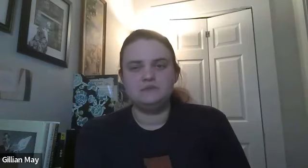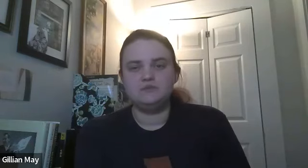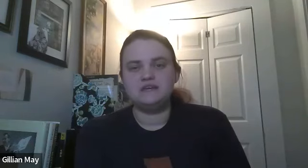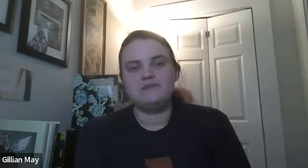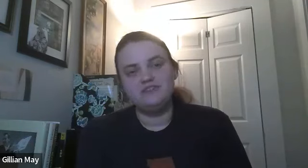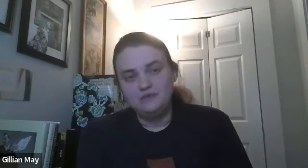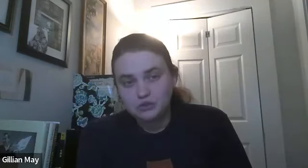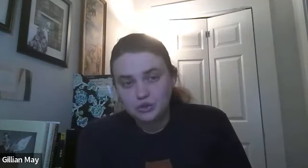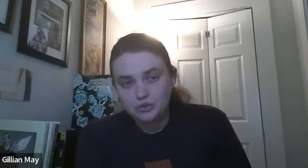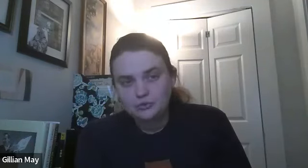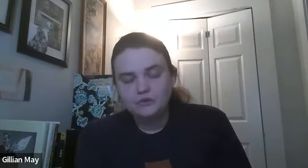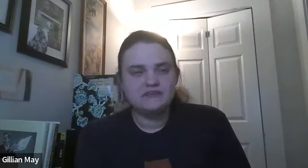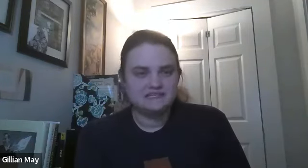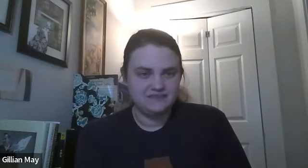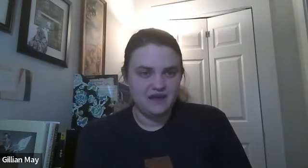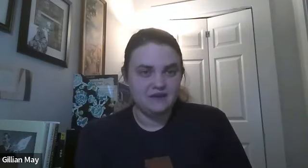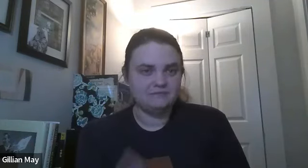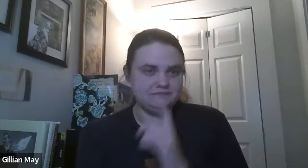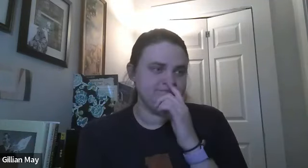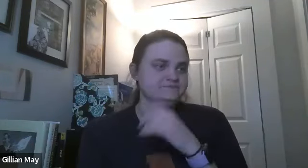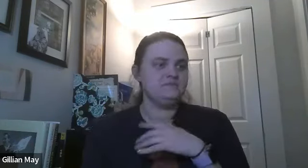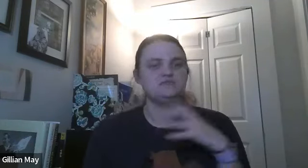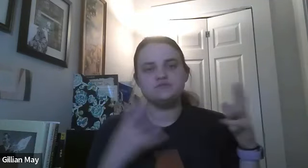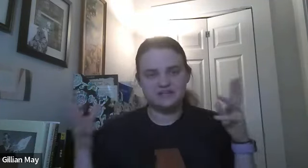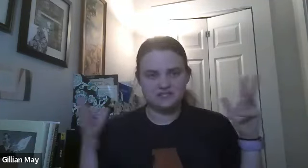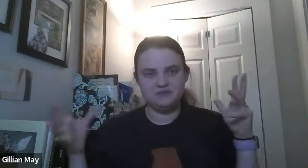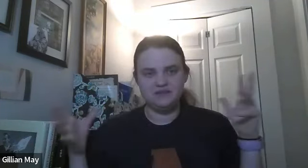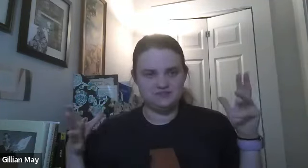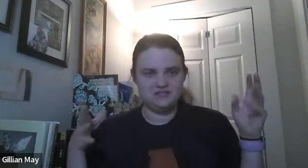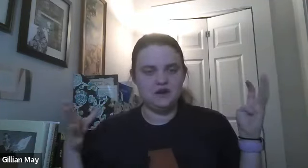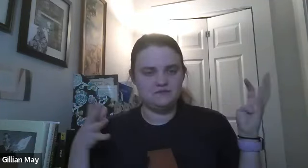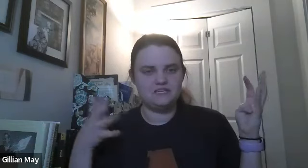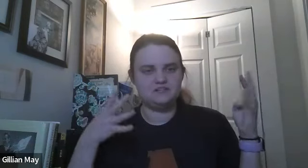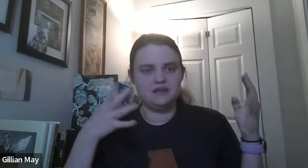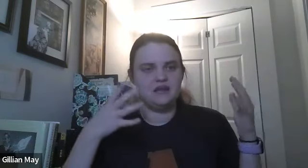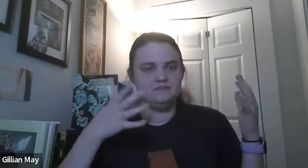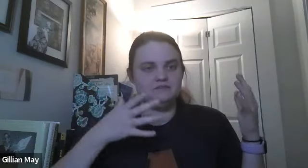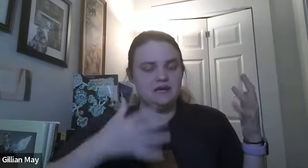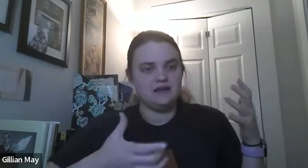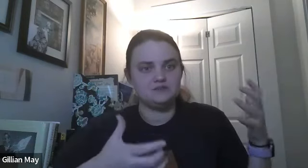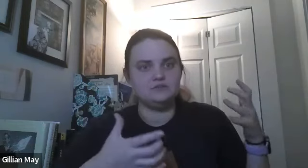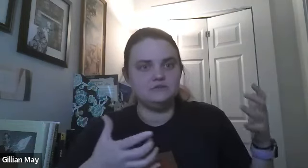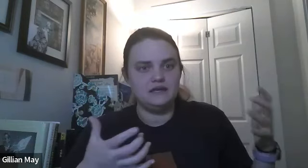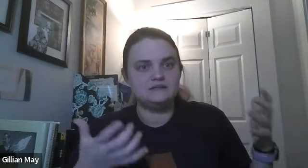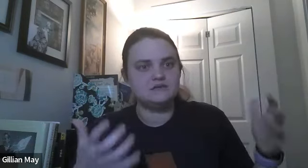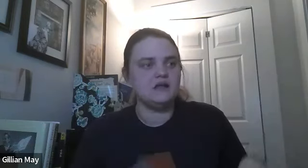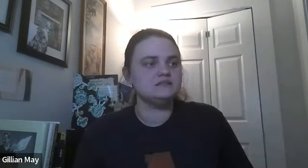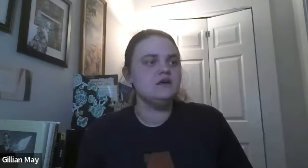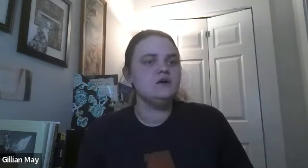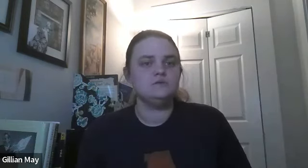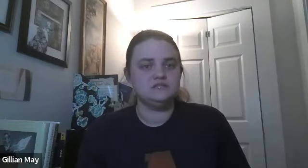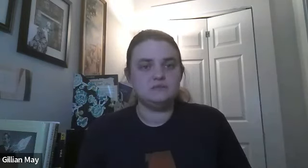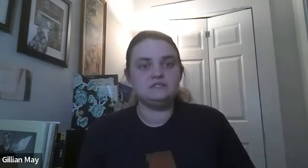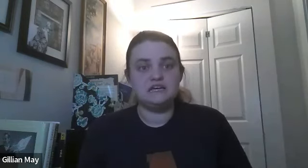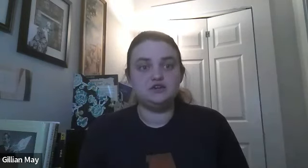people will say I'm feeling blue or things like that. This was actually a really interesting conversation we had in my high school ASL class. Someone said, could